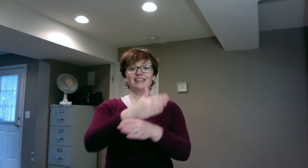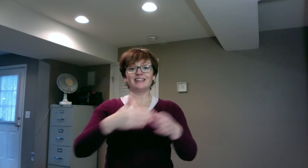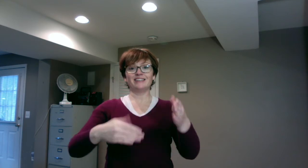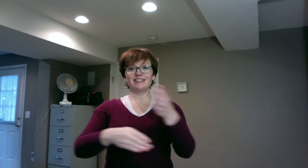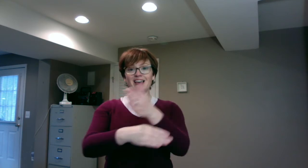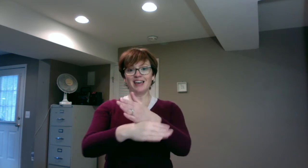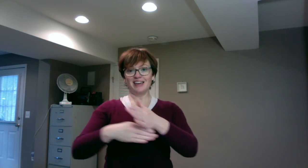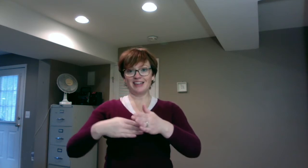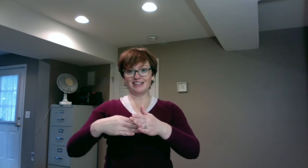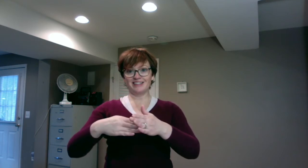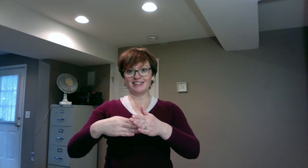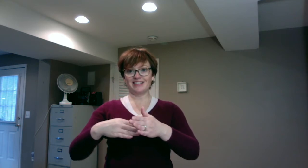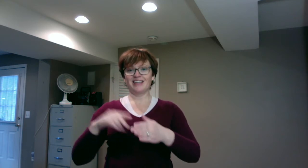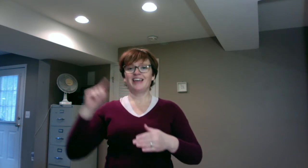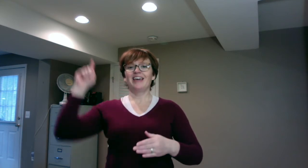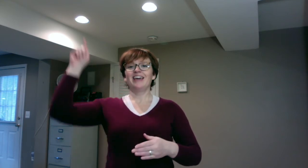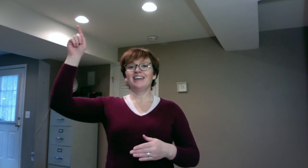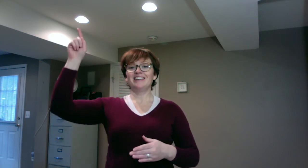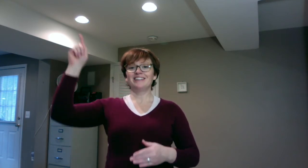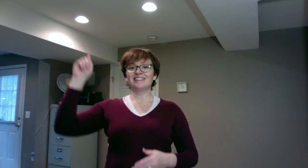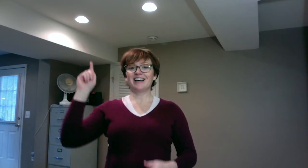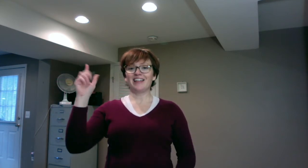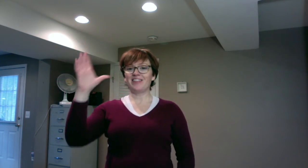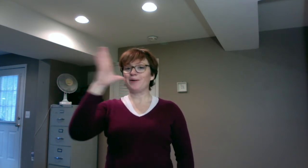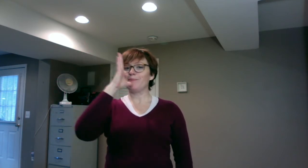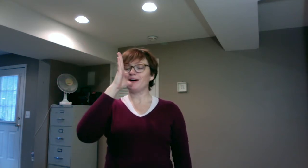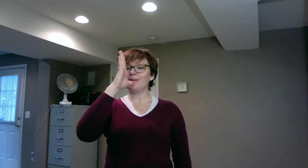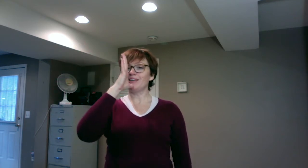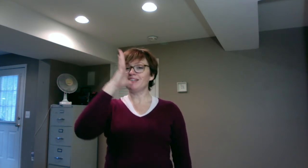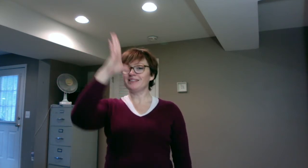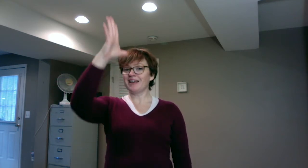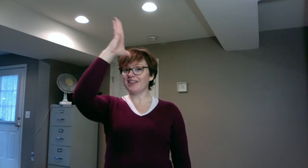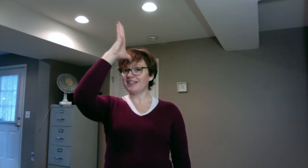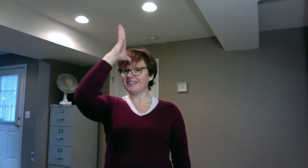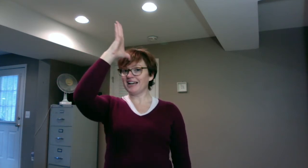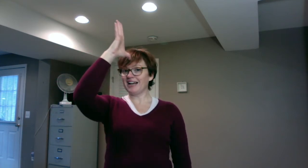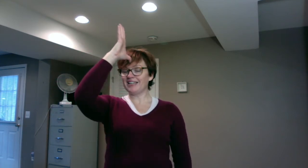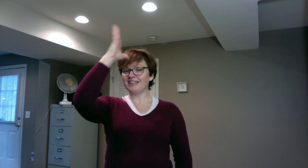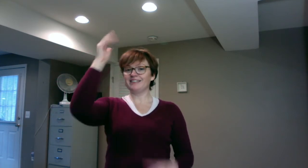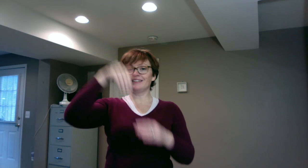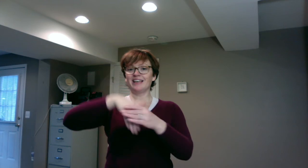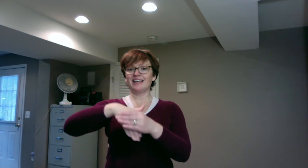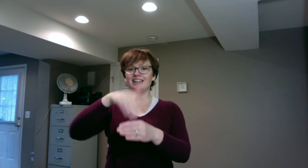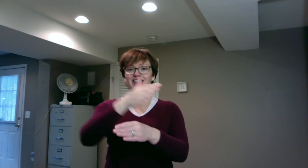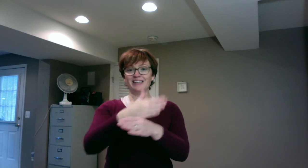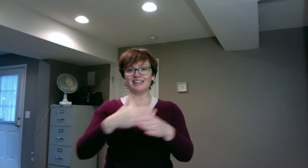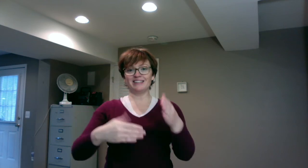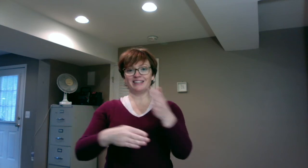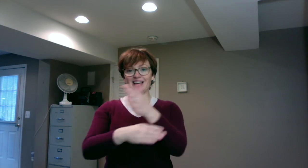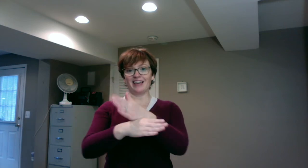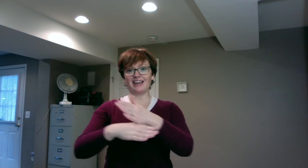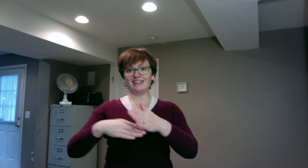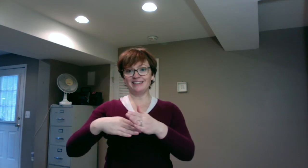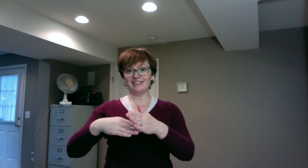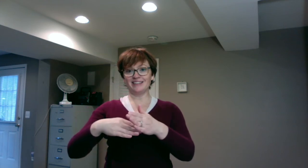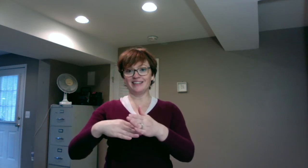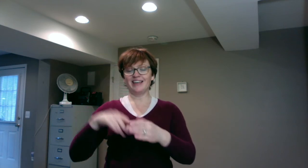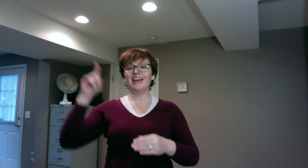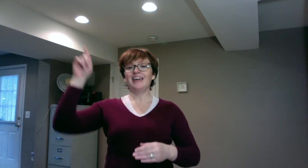his hands. He's got the mommies and the daddies in his hands.